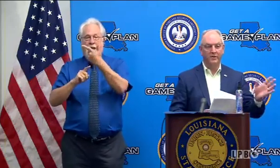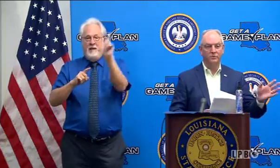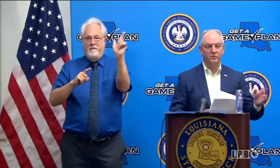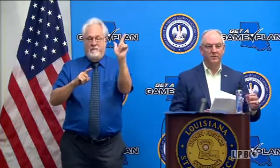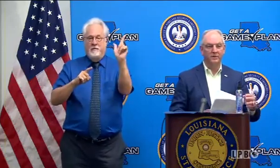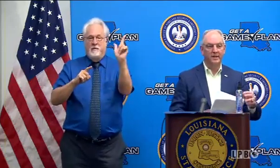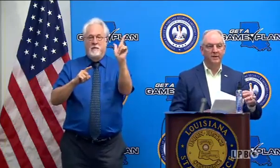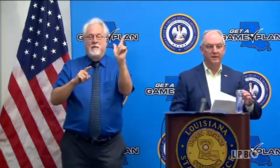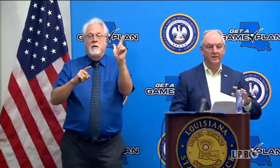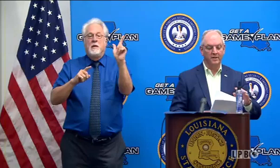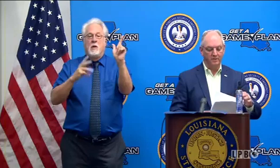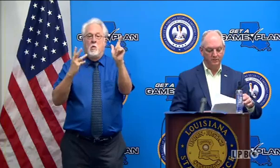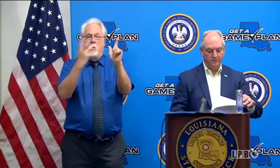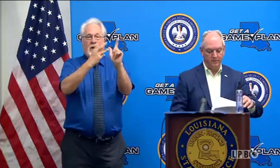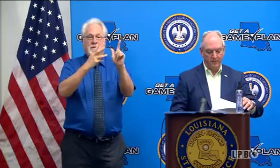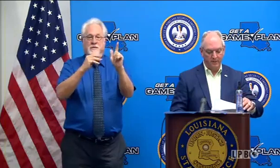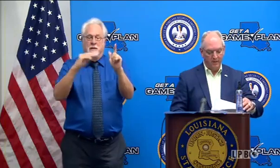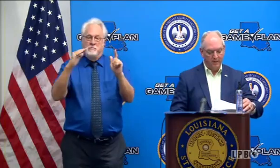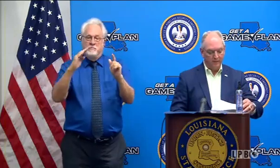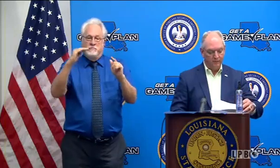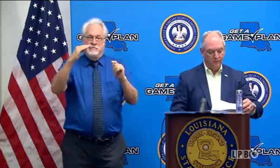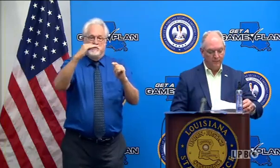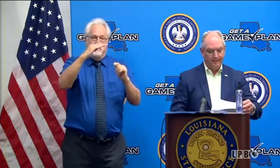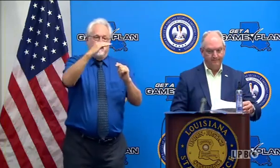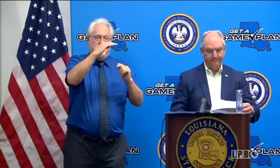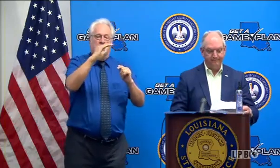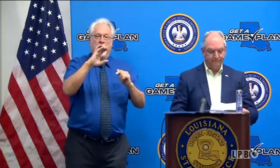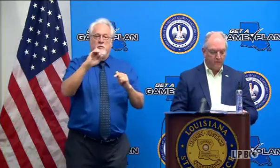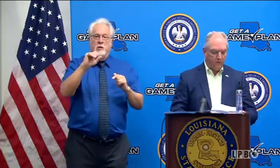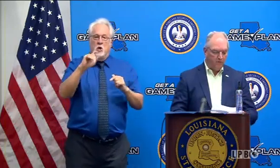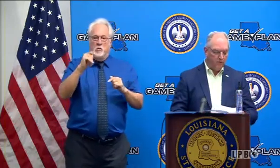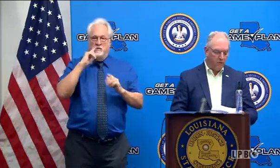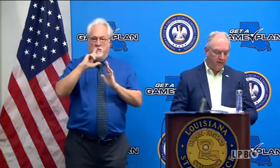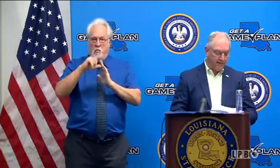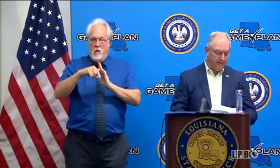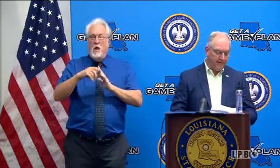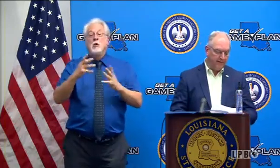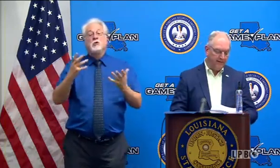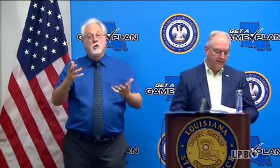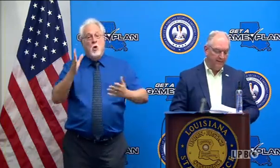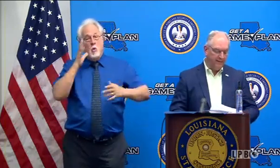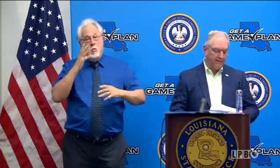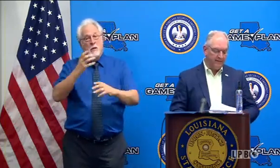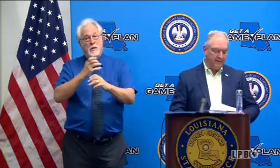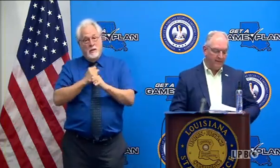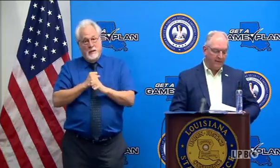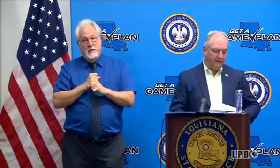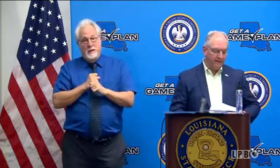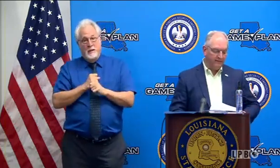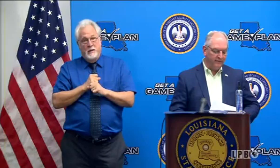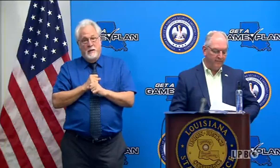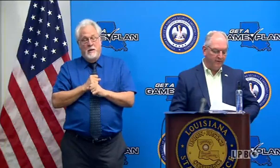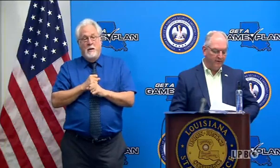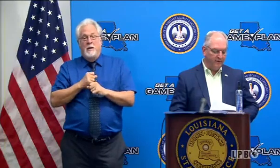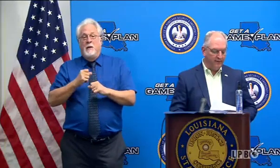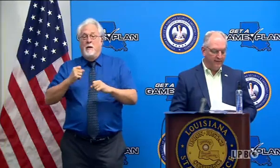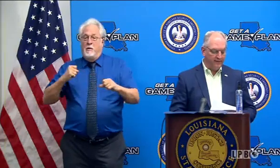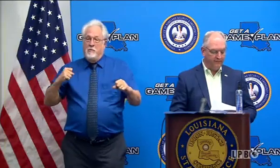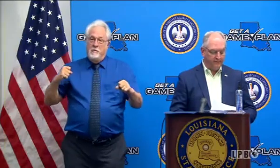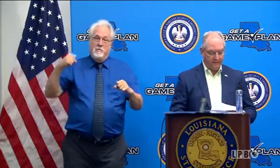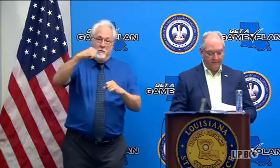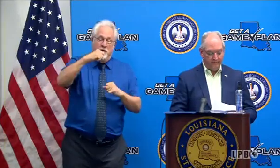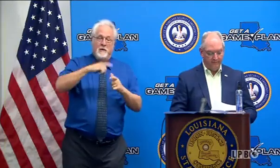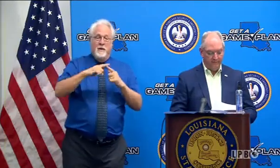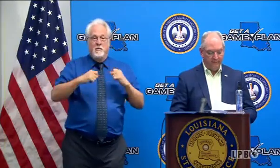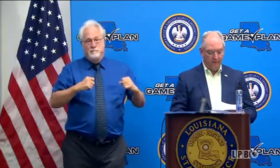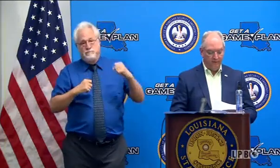turn or a westward turn and hug the coast for a while. So we're going to get basically a right hook from Marco and then a